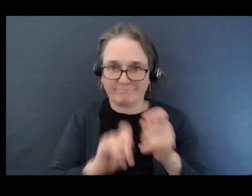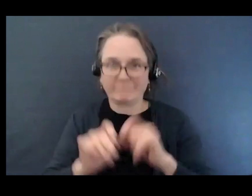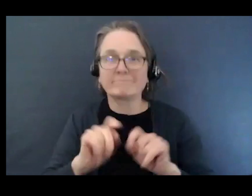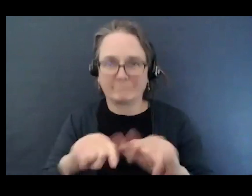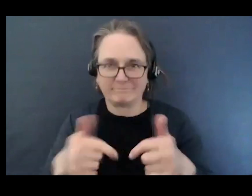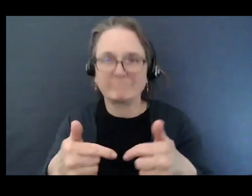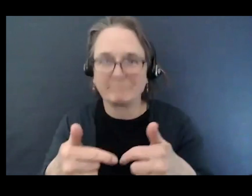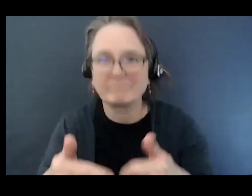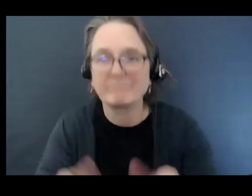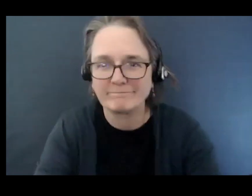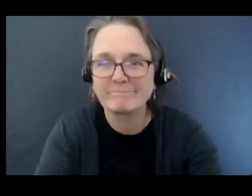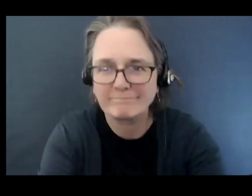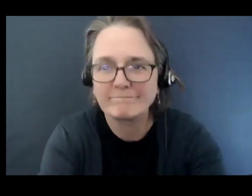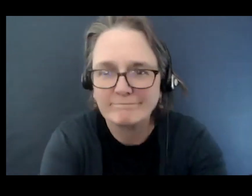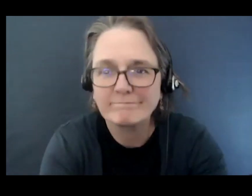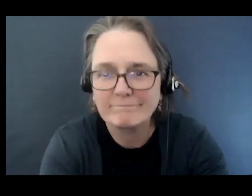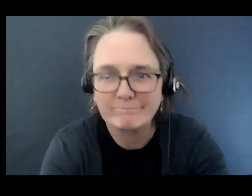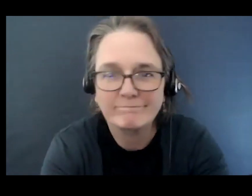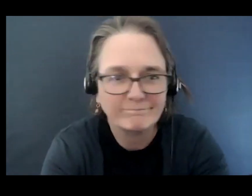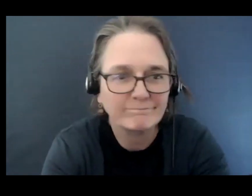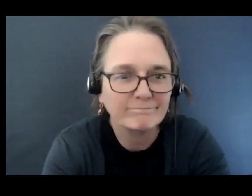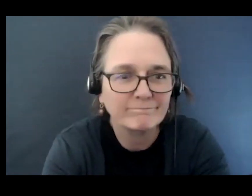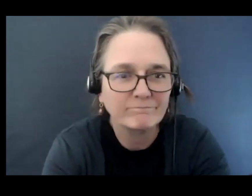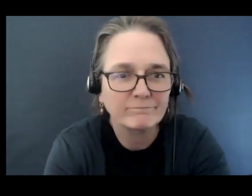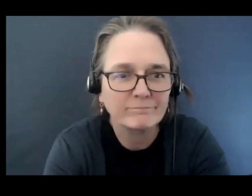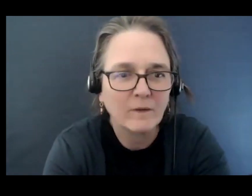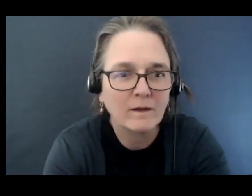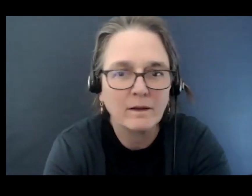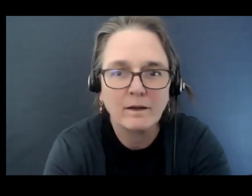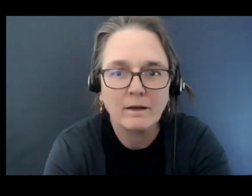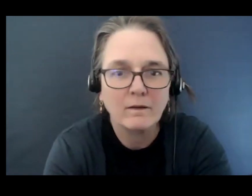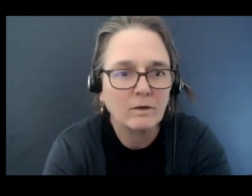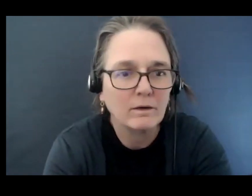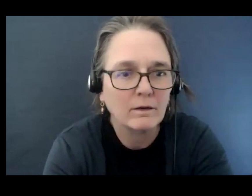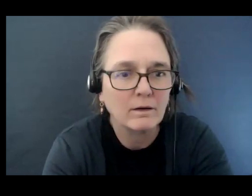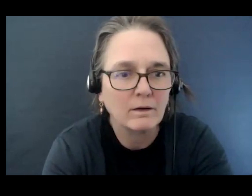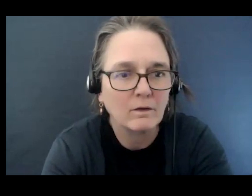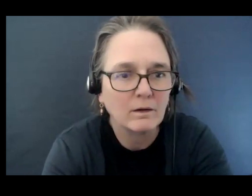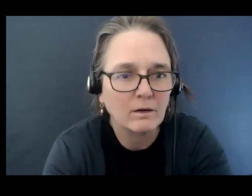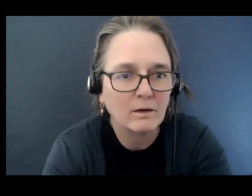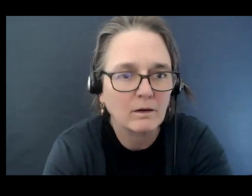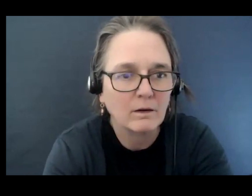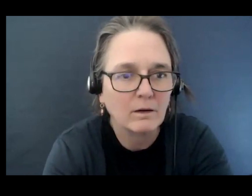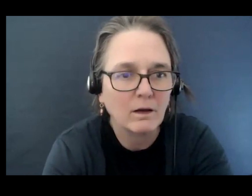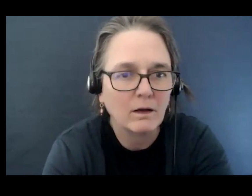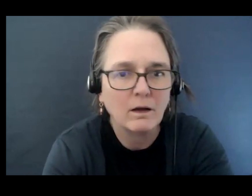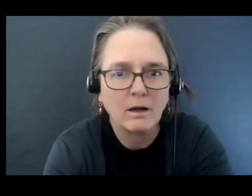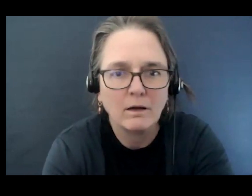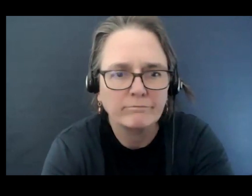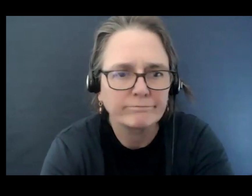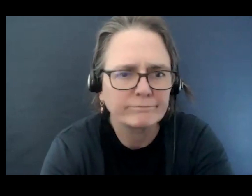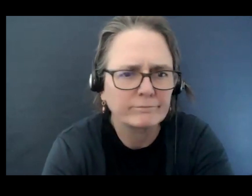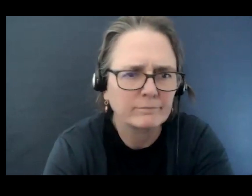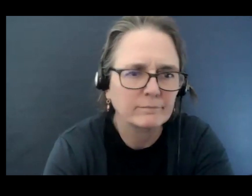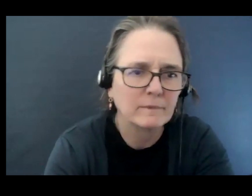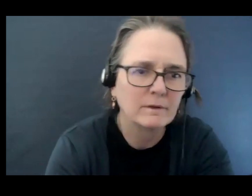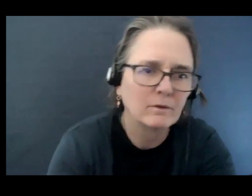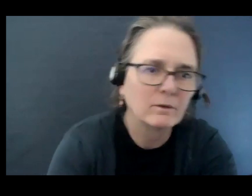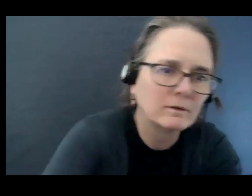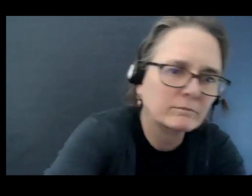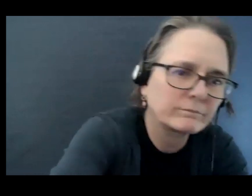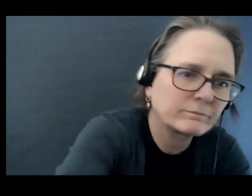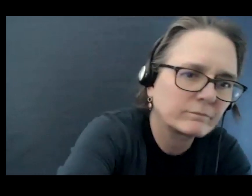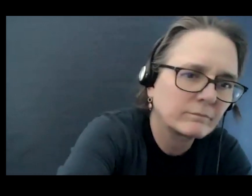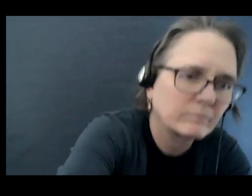the estimated ROI, return on investment, and how many years is required to achieve